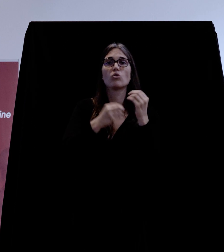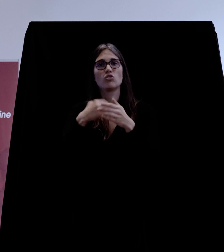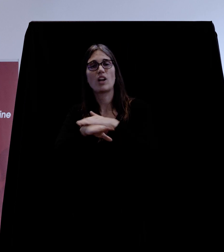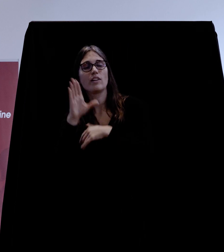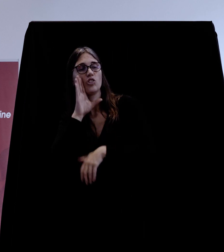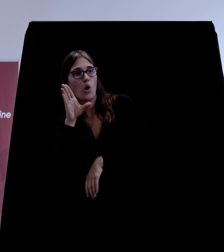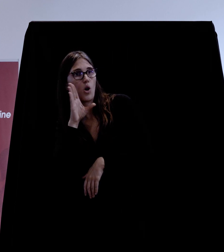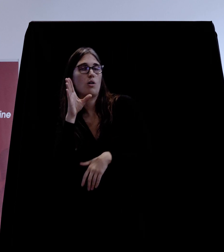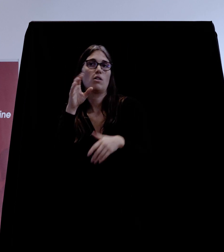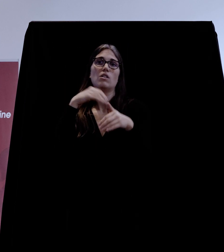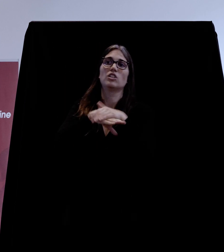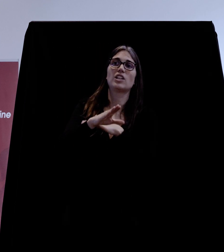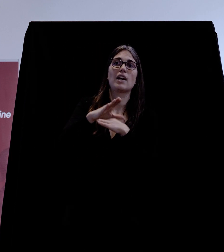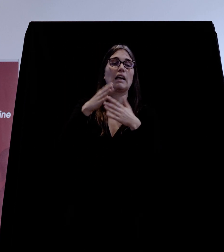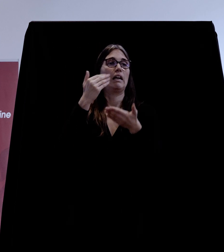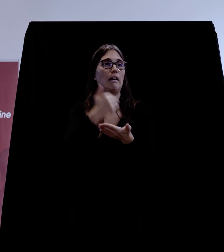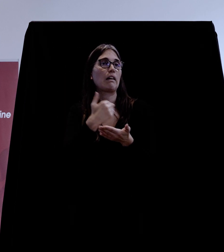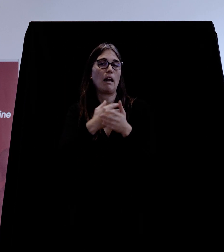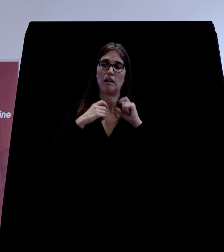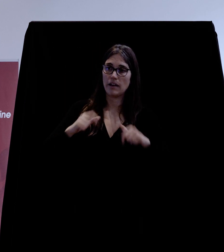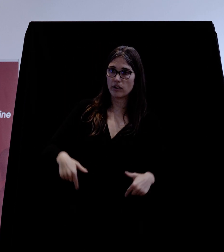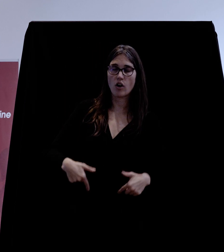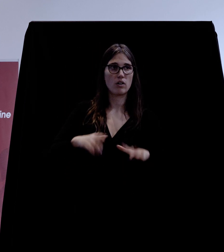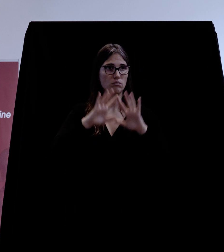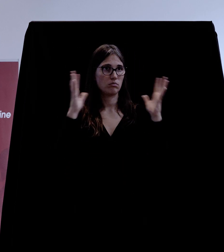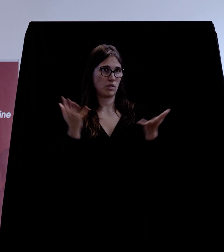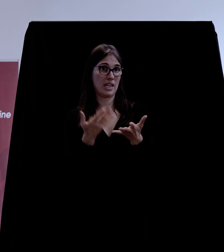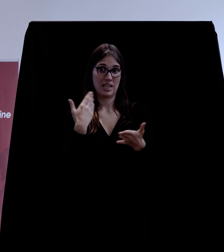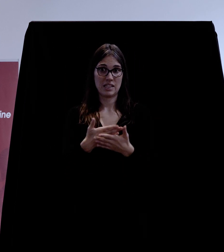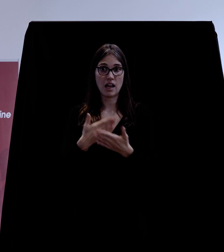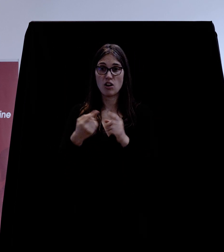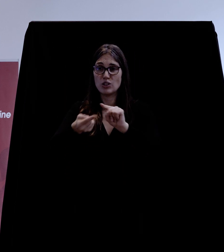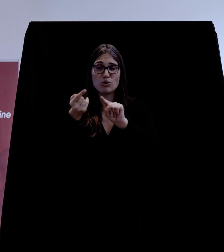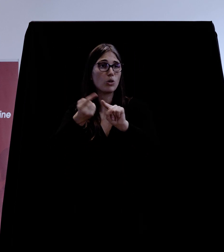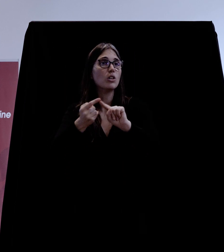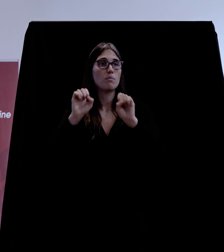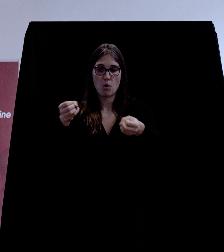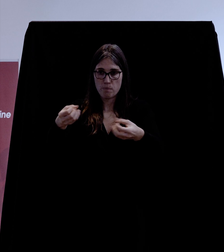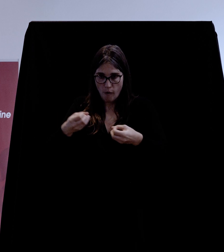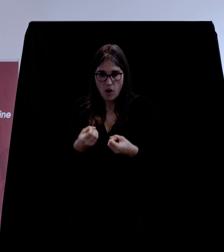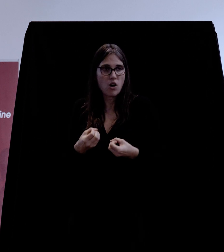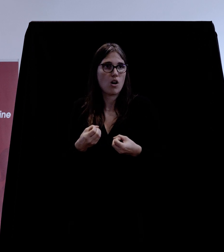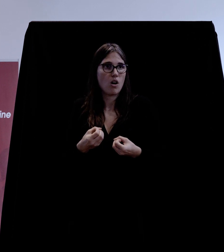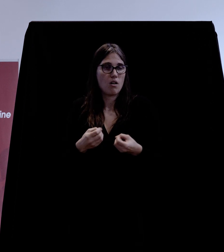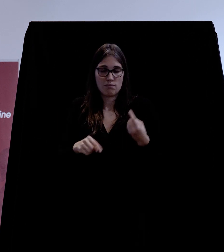of a phenotype. And the extent of intellectual disability can have an impact.